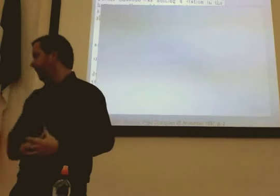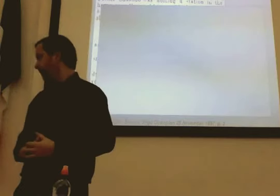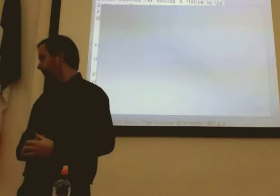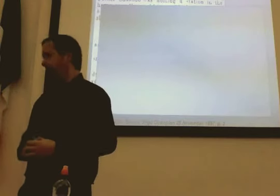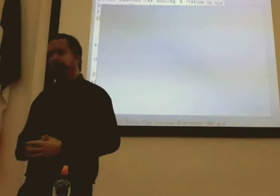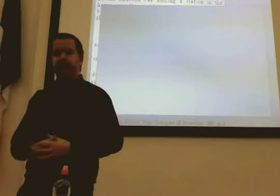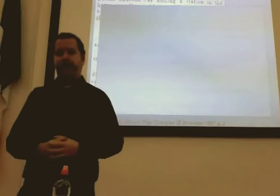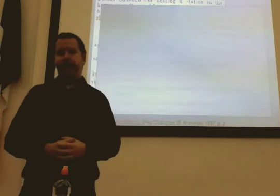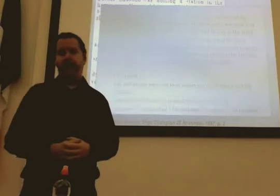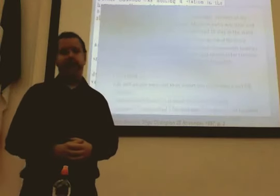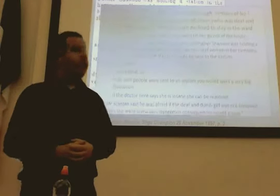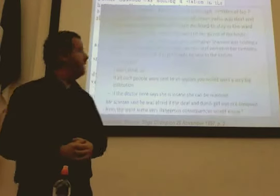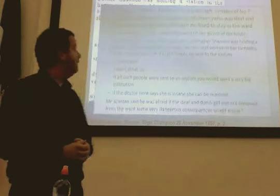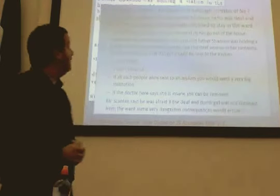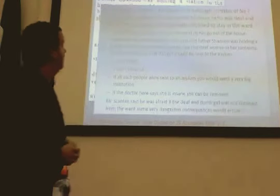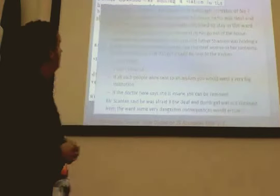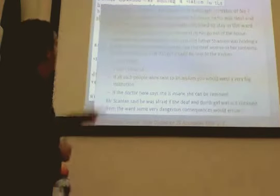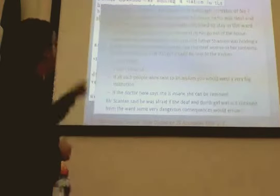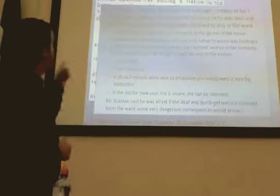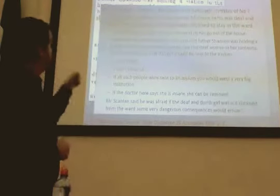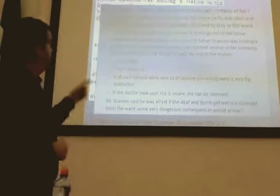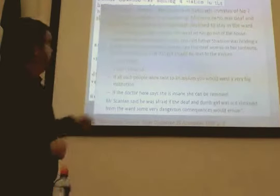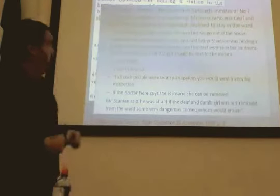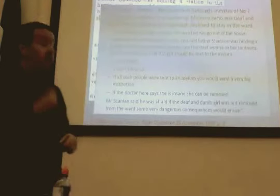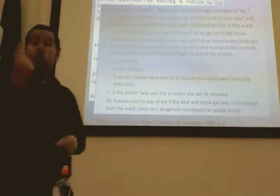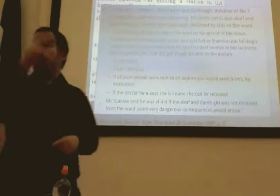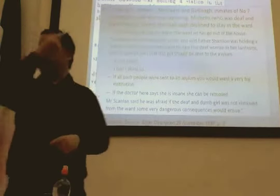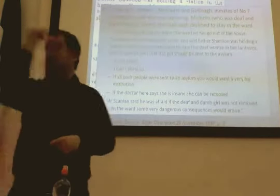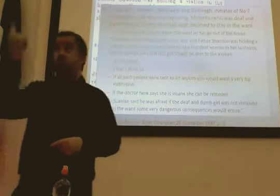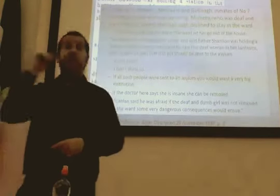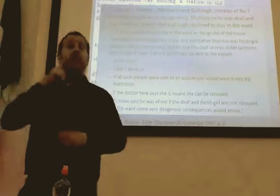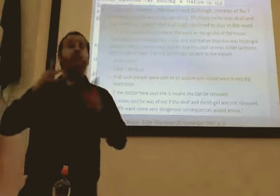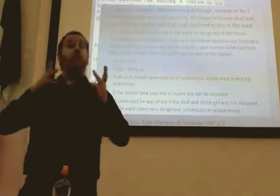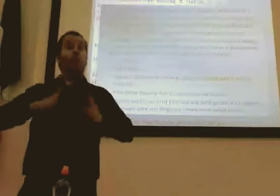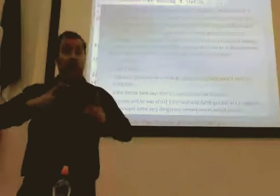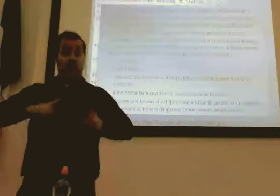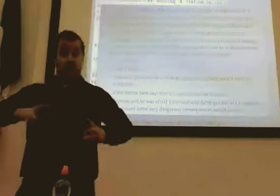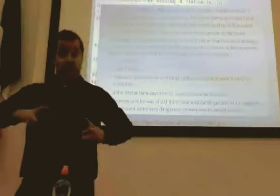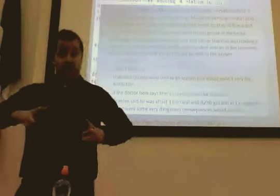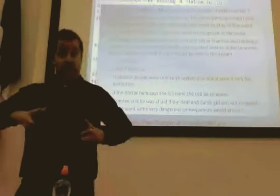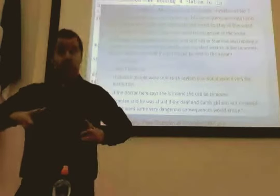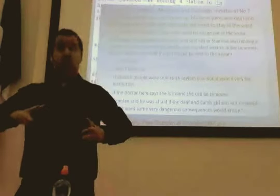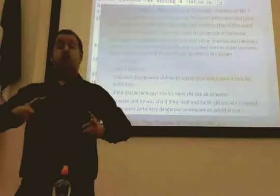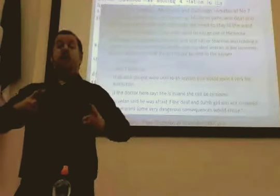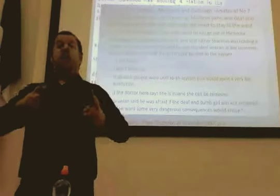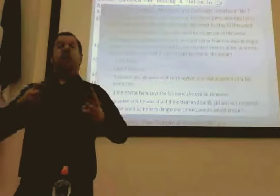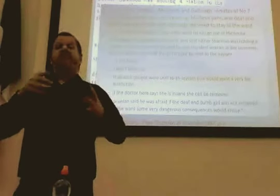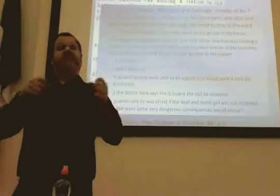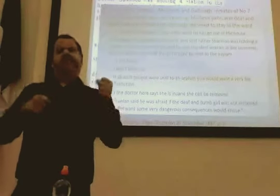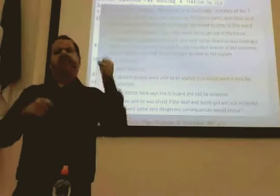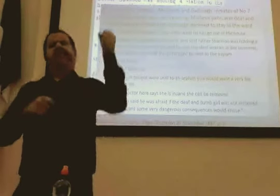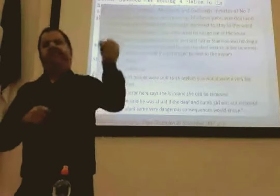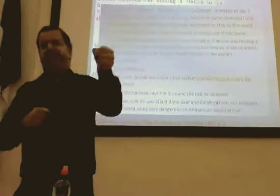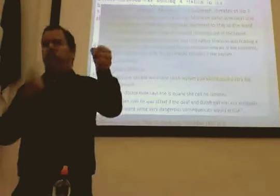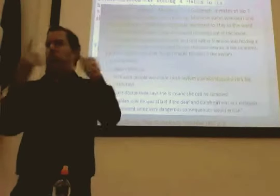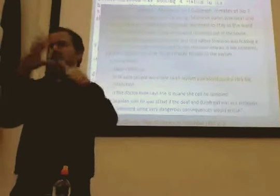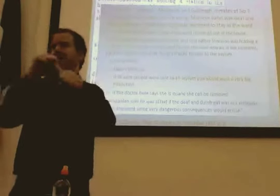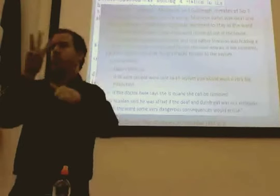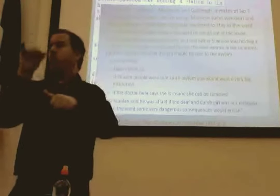And sometimes deaf people would disregard the rules, and these are a few documented examples of that. This